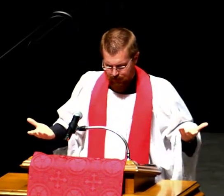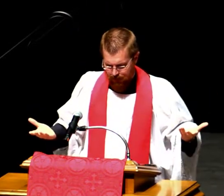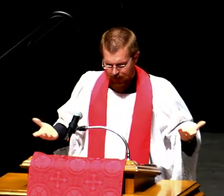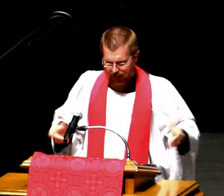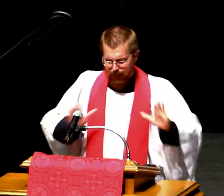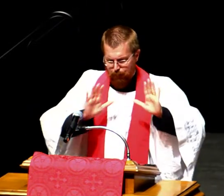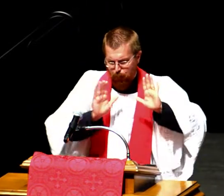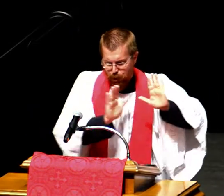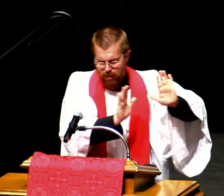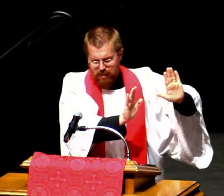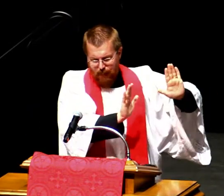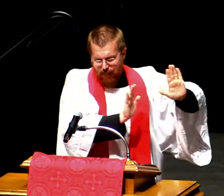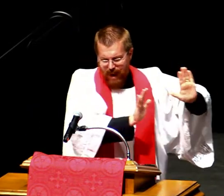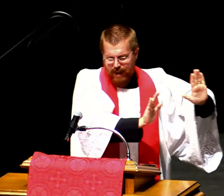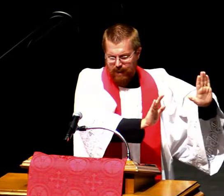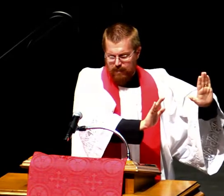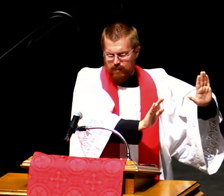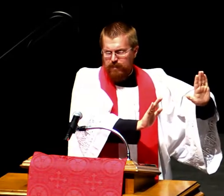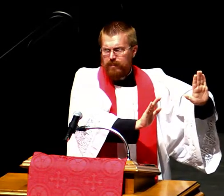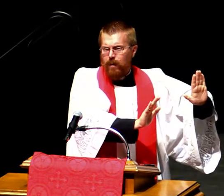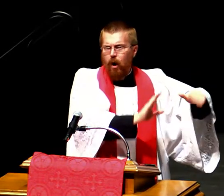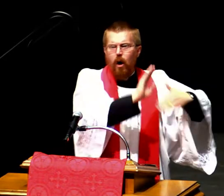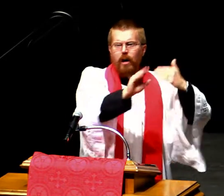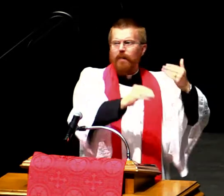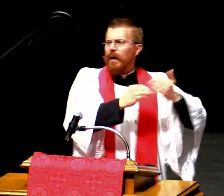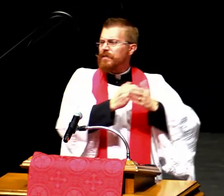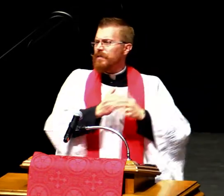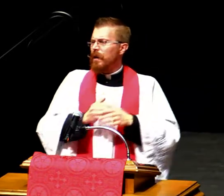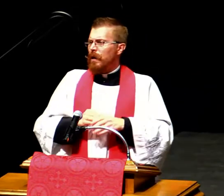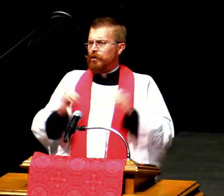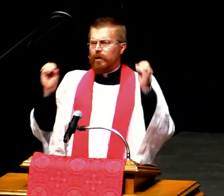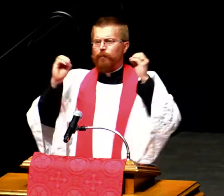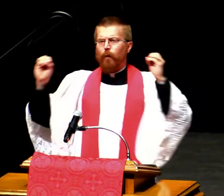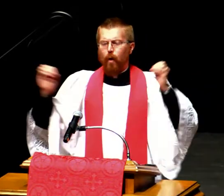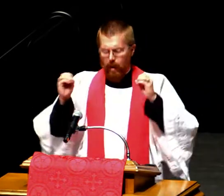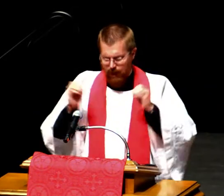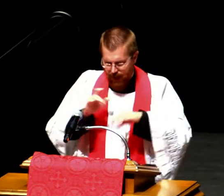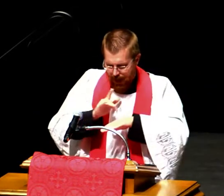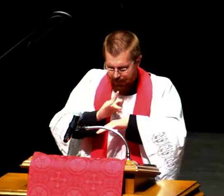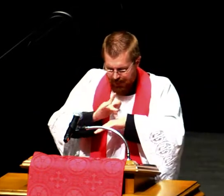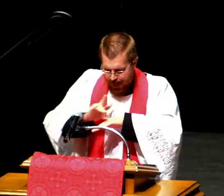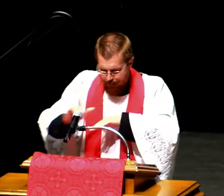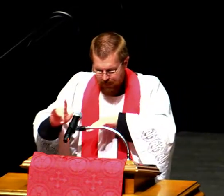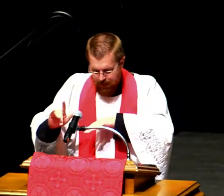It pushes back all of us to the void and the empty.